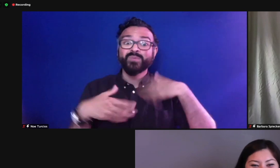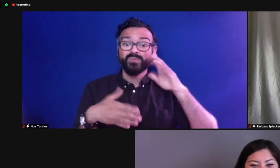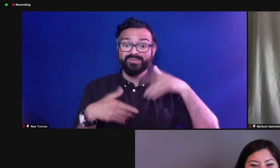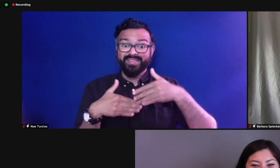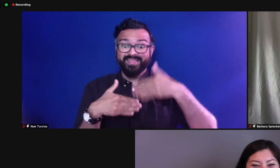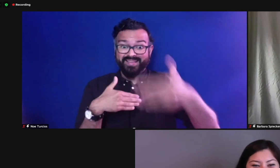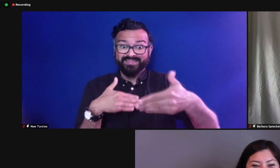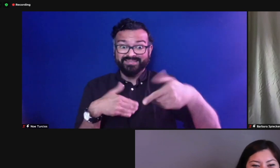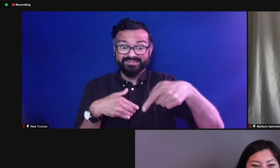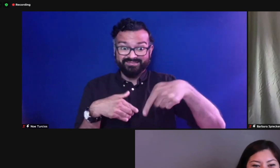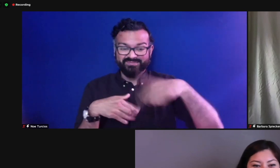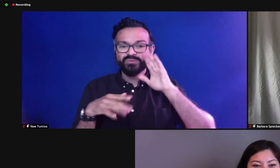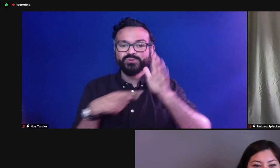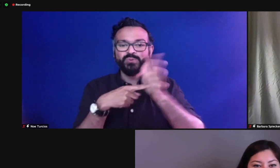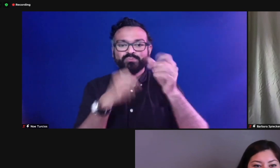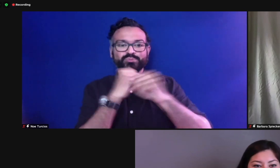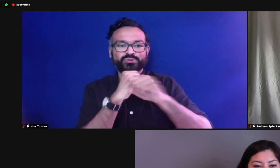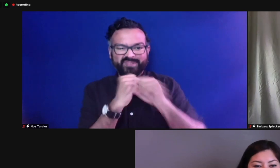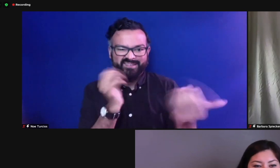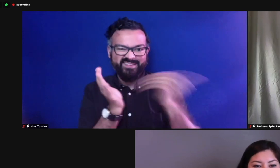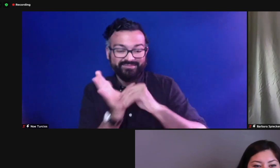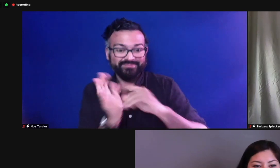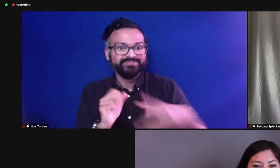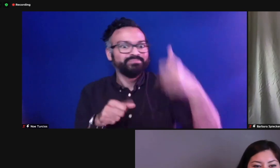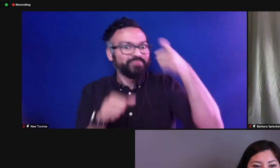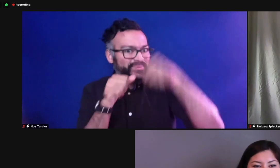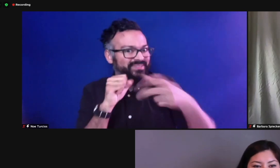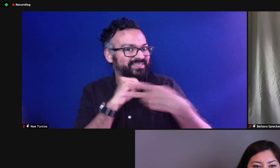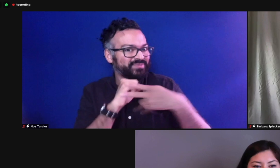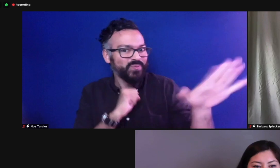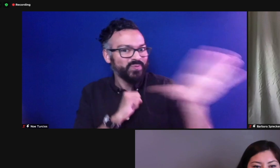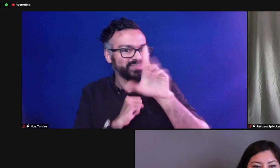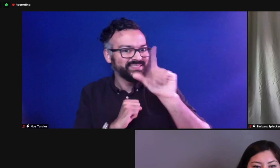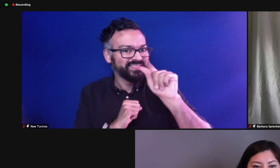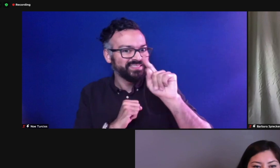in asking and realizing what the demands are for this field.